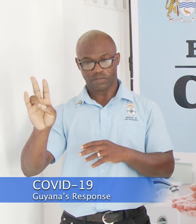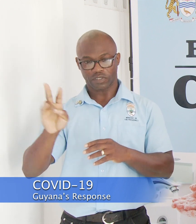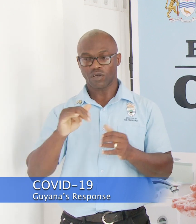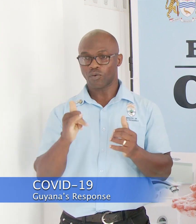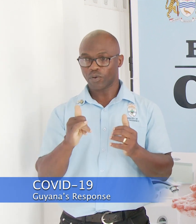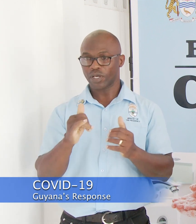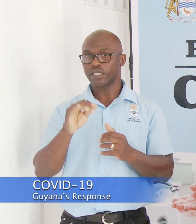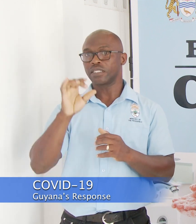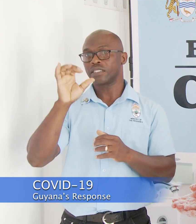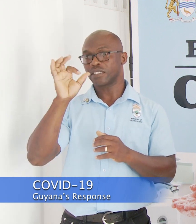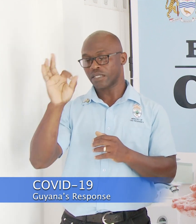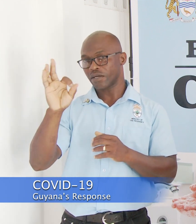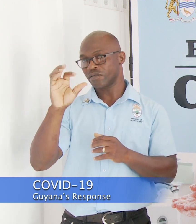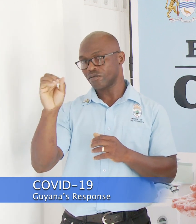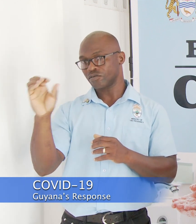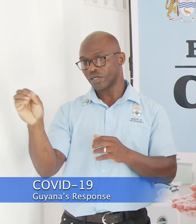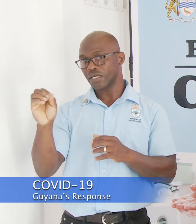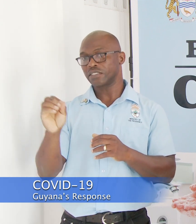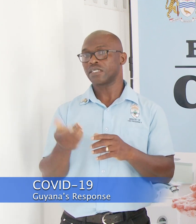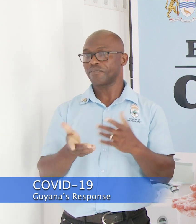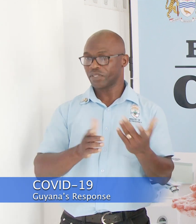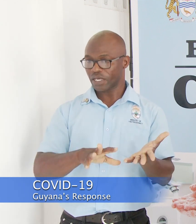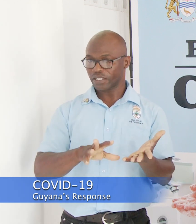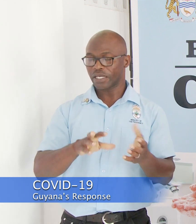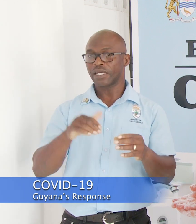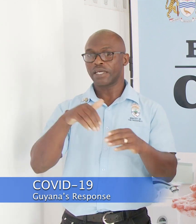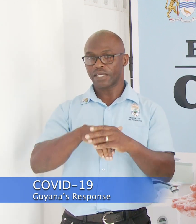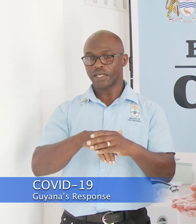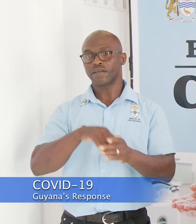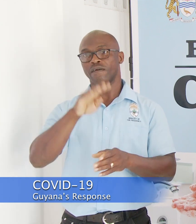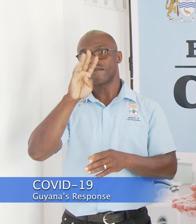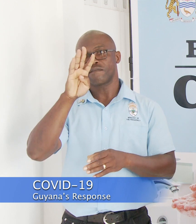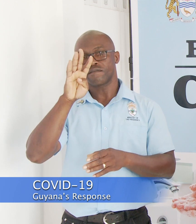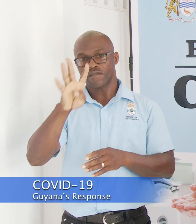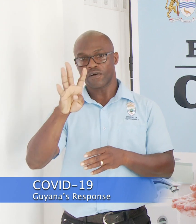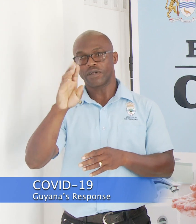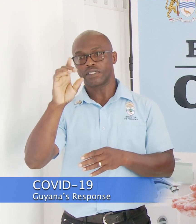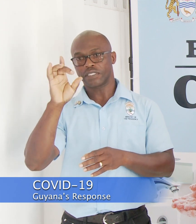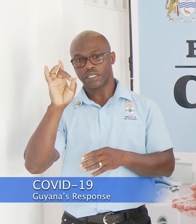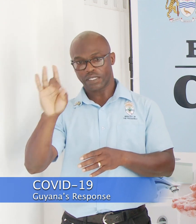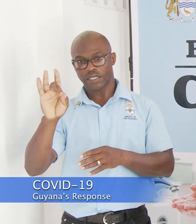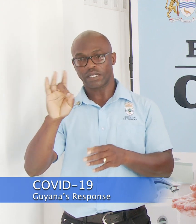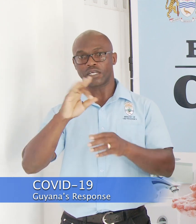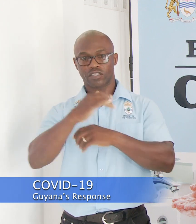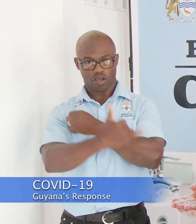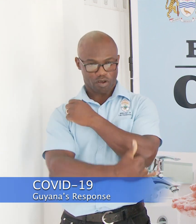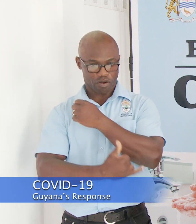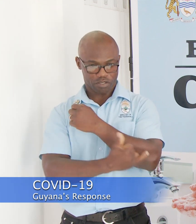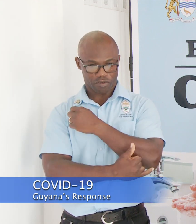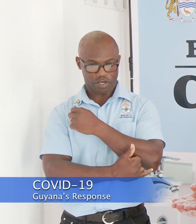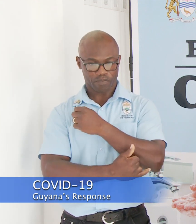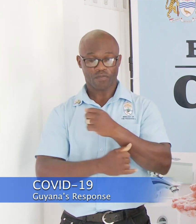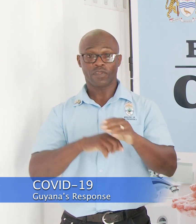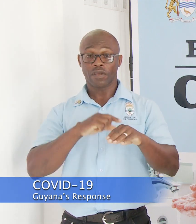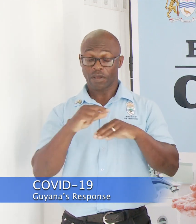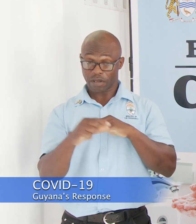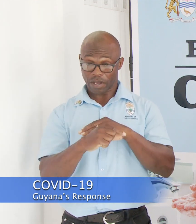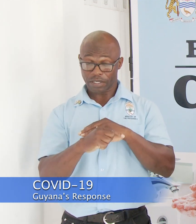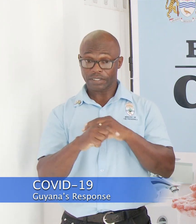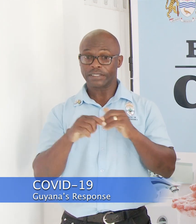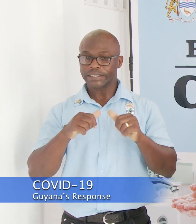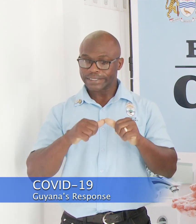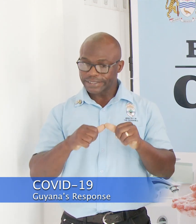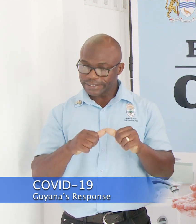977 deaths in 48 countries. Guyana still has on record